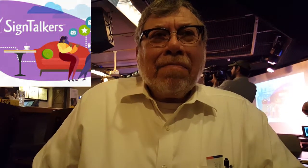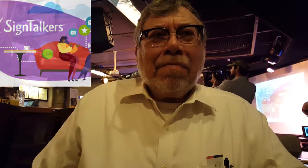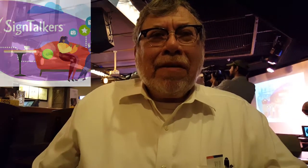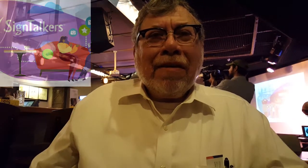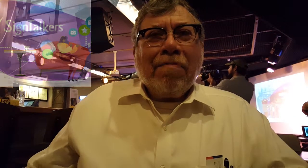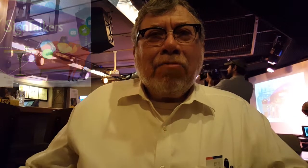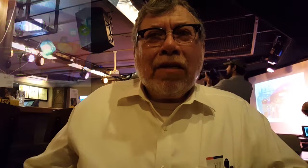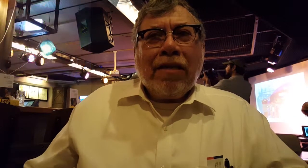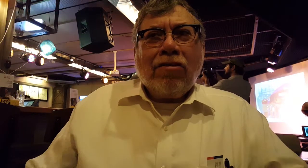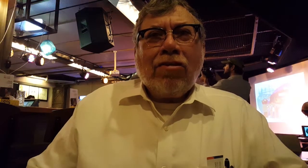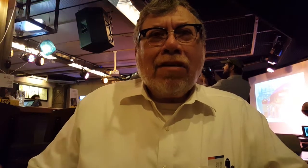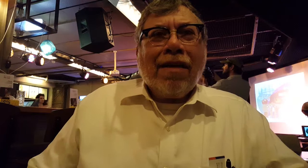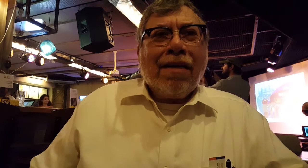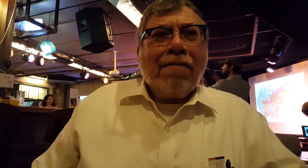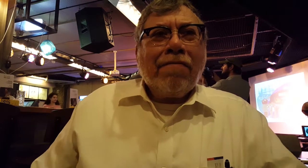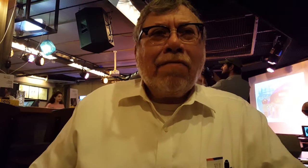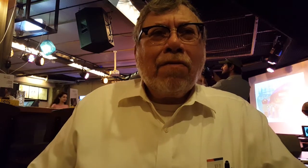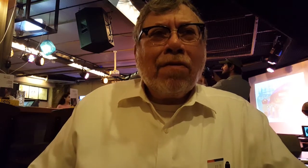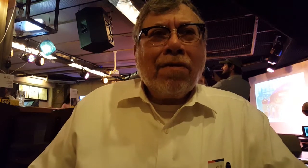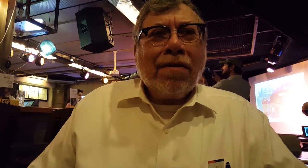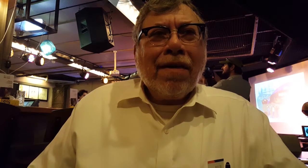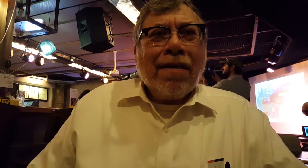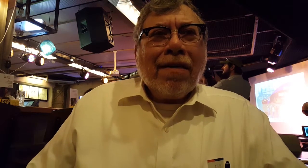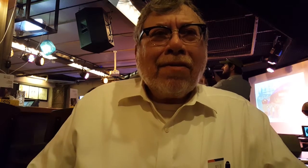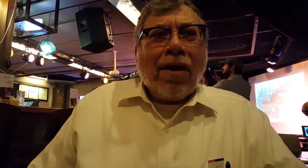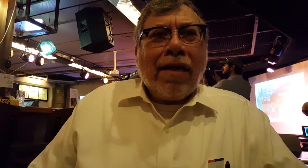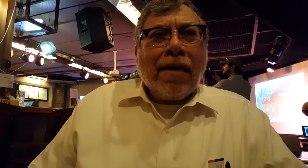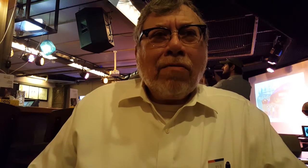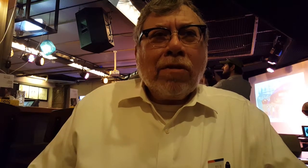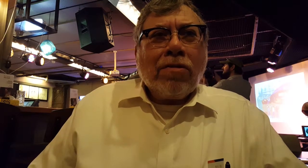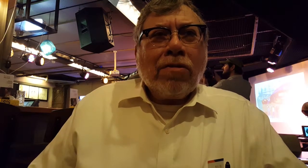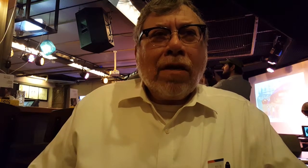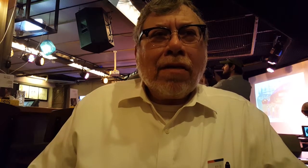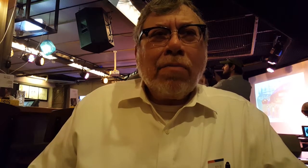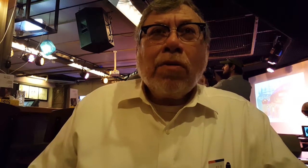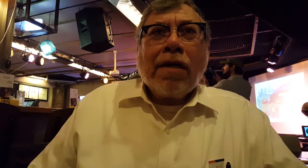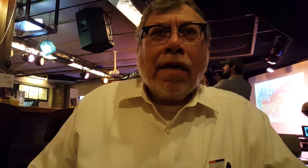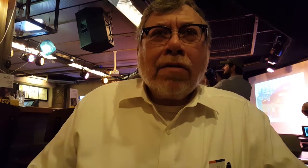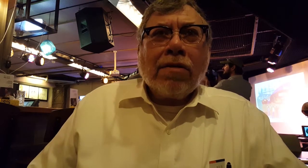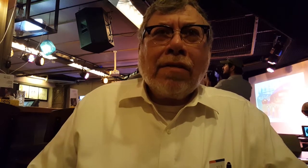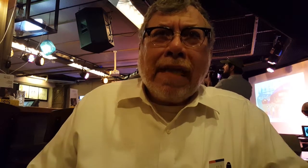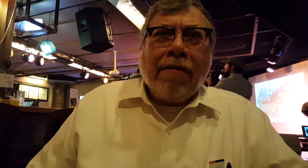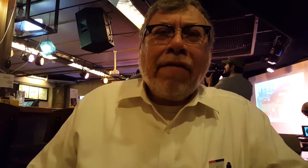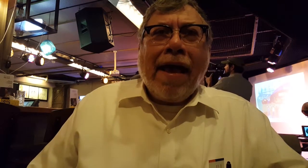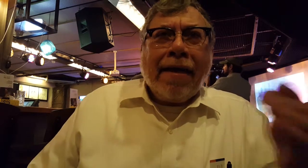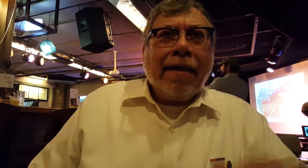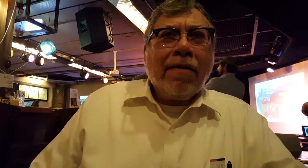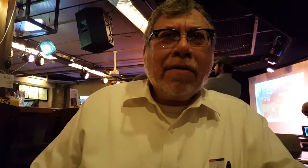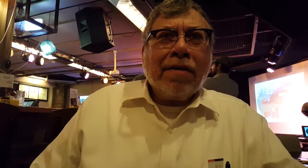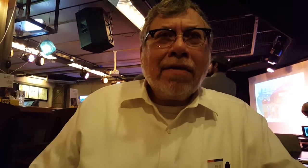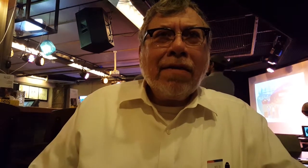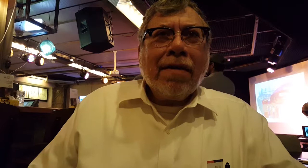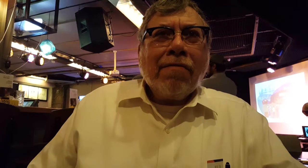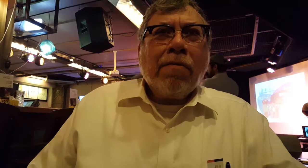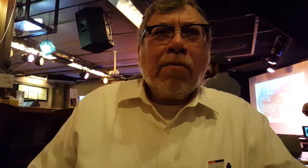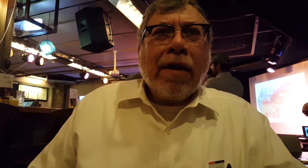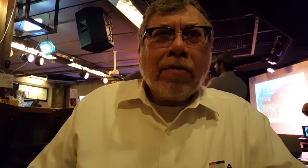be a bridge for sign language communicators, deaf and hearing, from around the